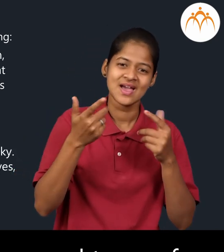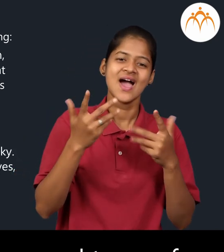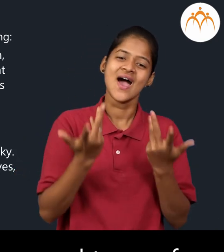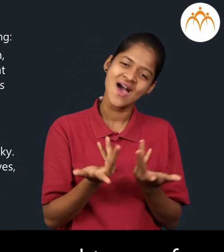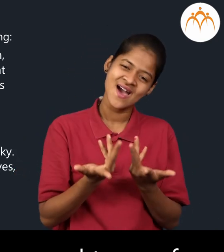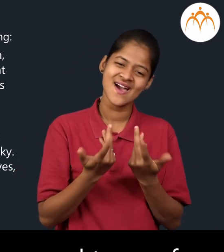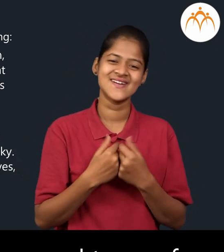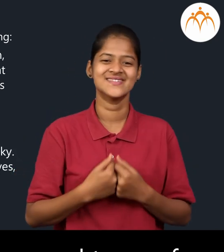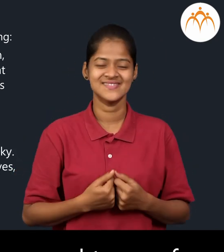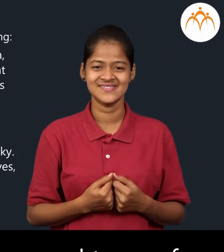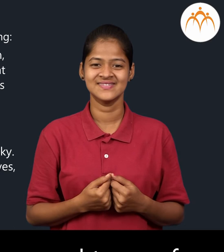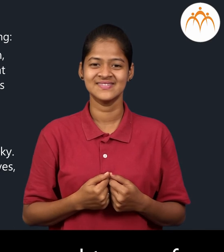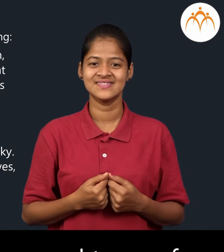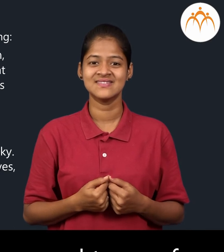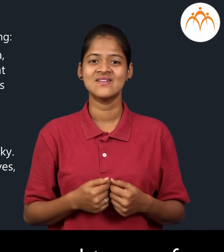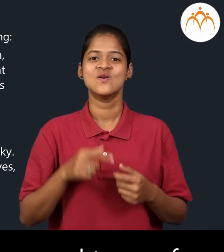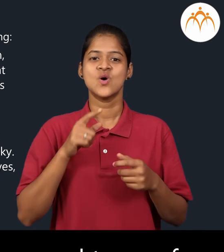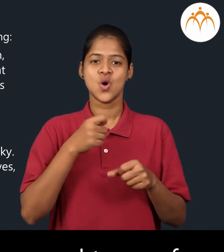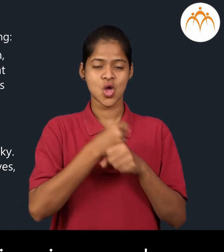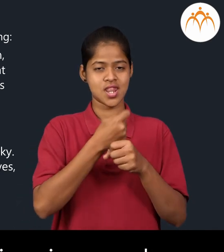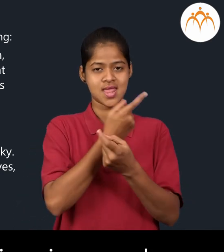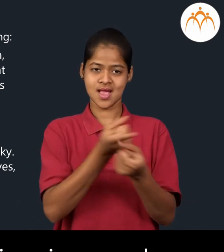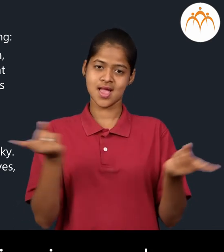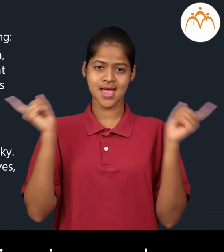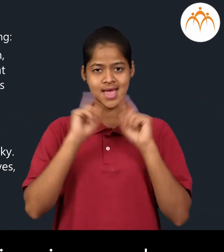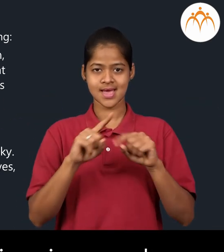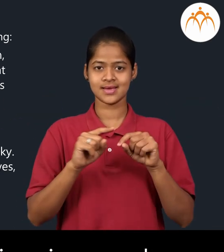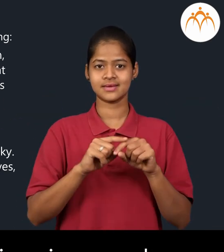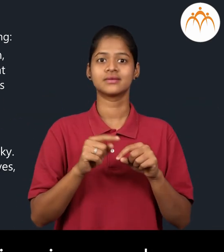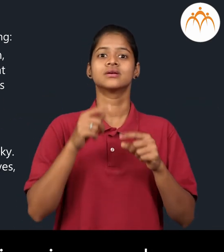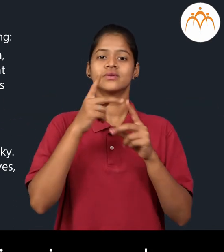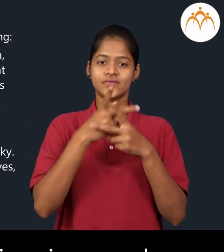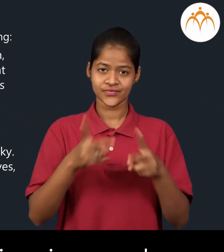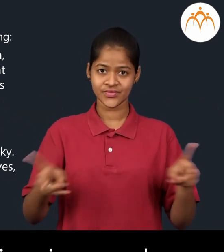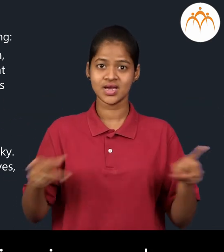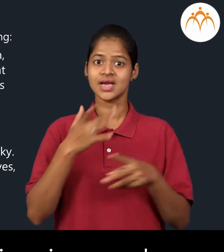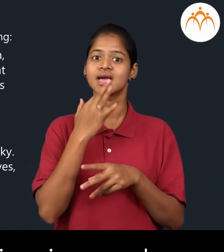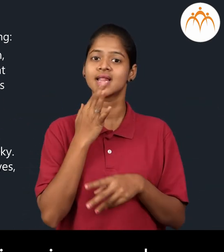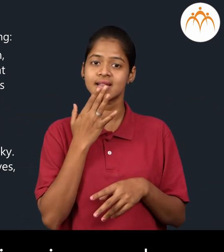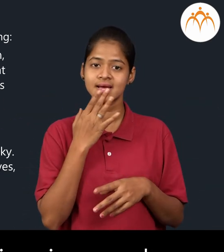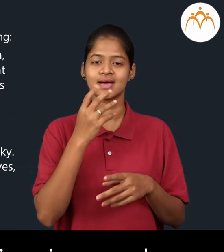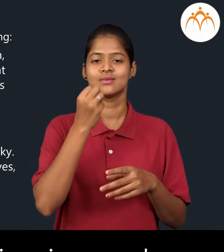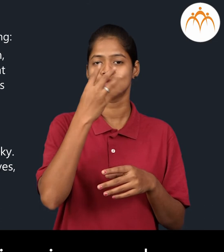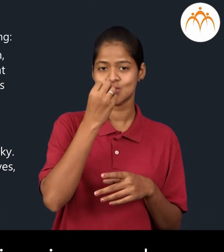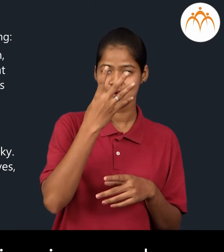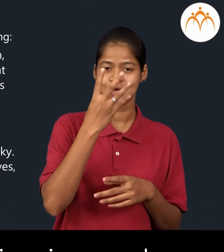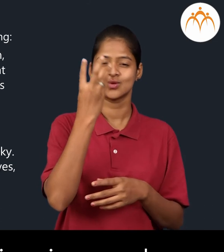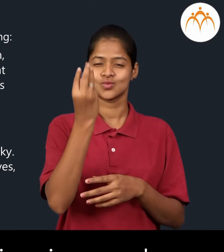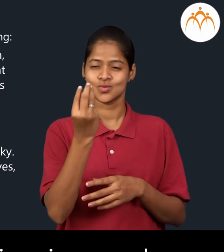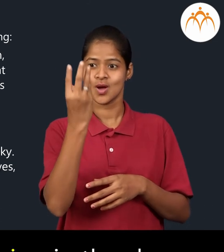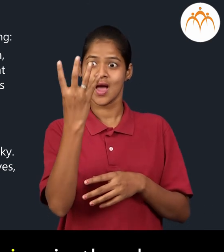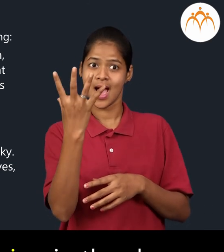colourful flowers and trees of different shapes and sizes in a garden.